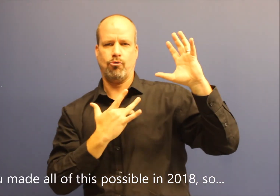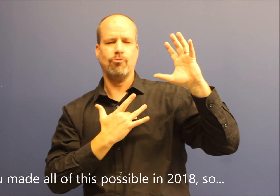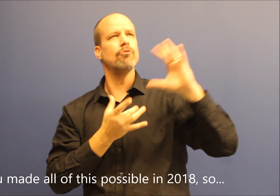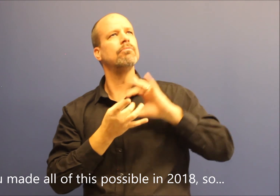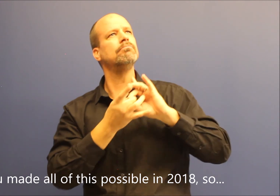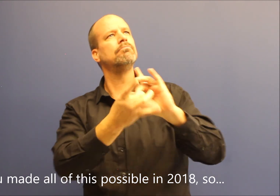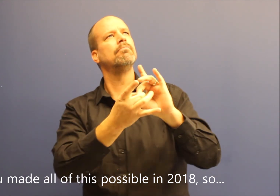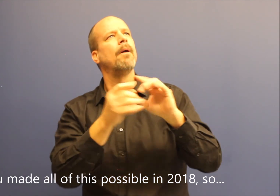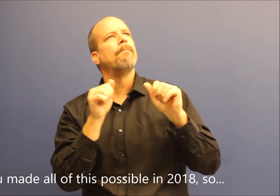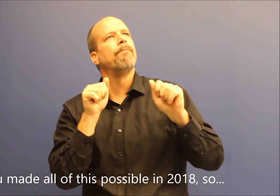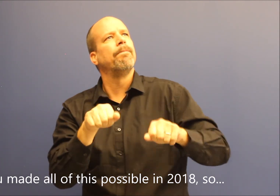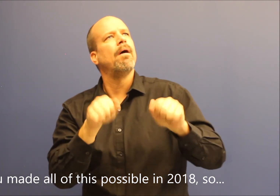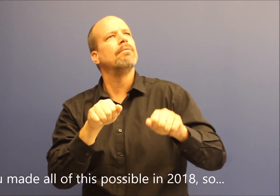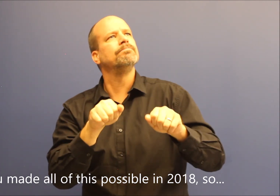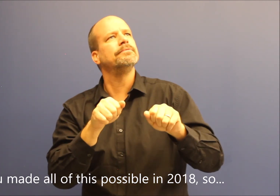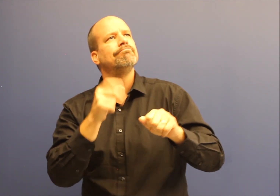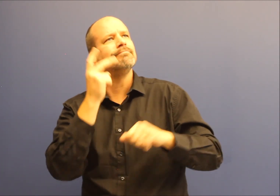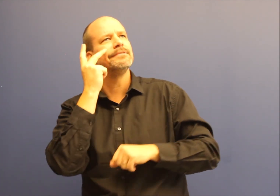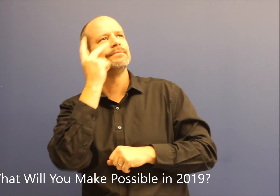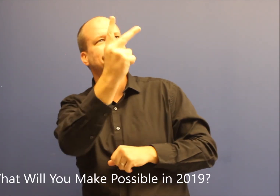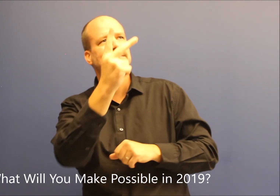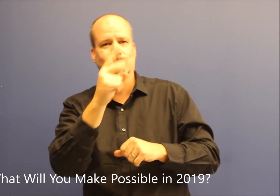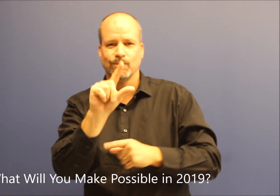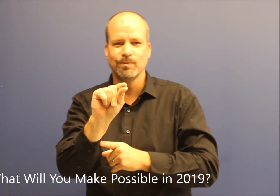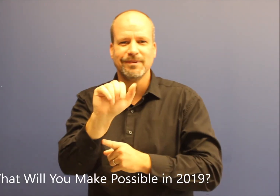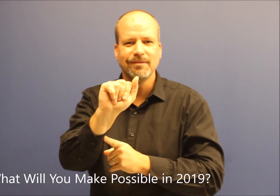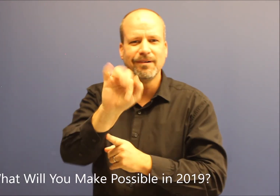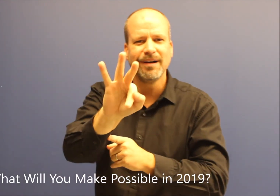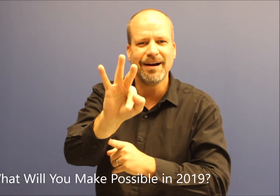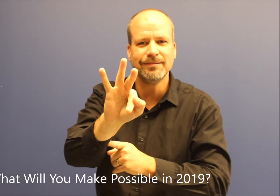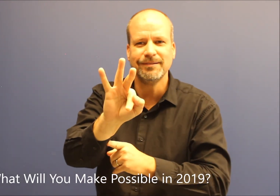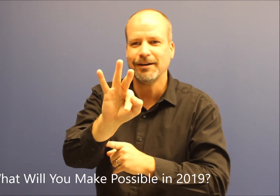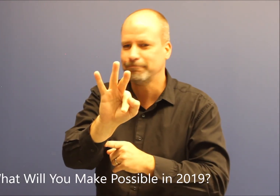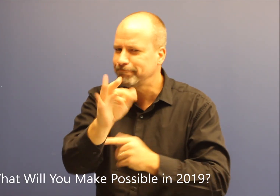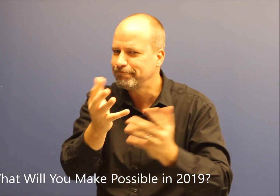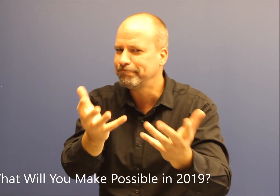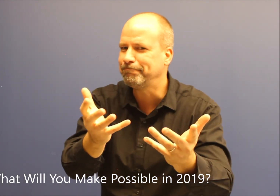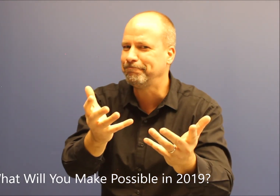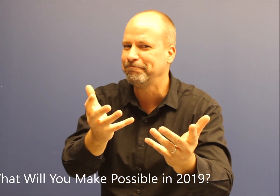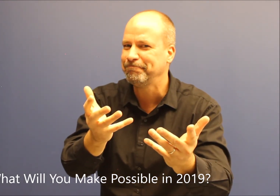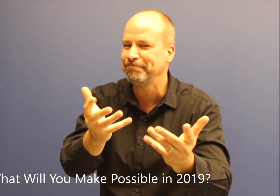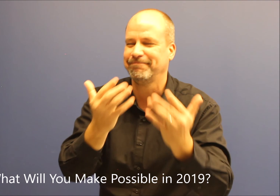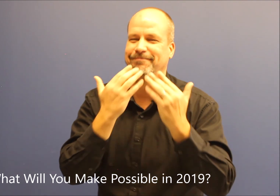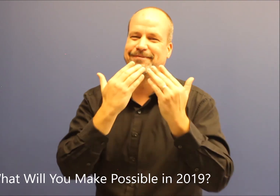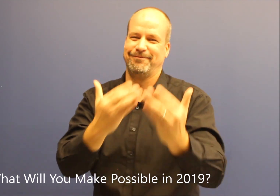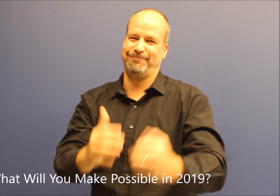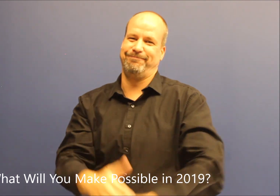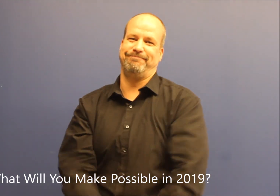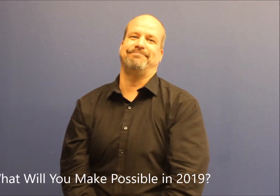So, what will you make possible in 2019?